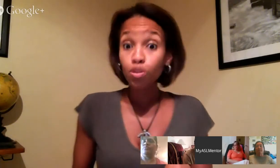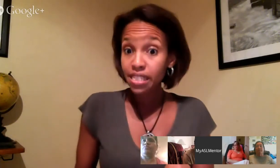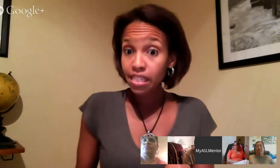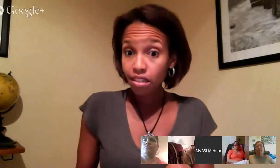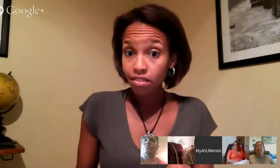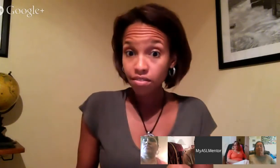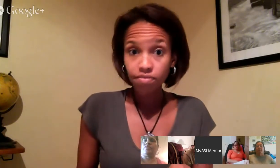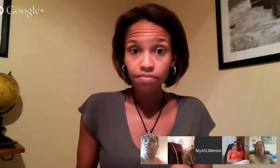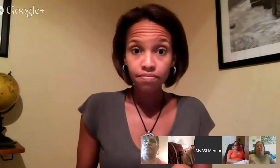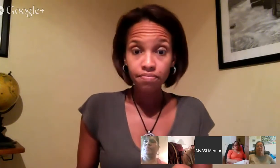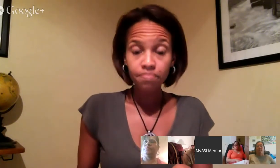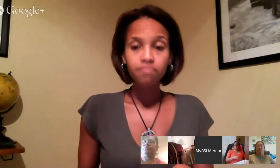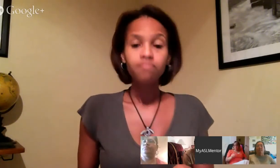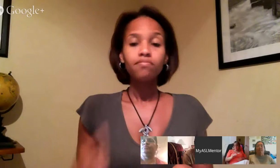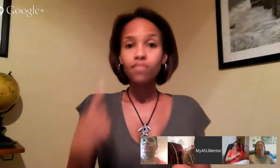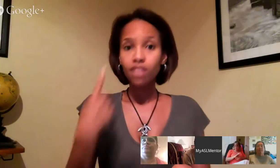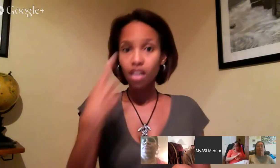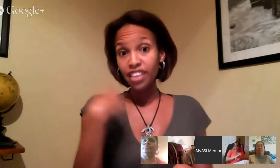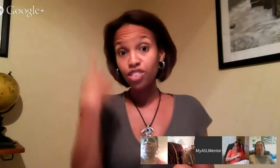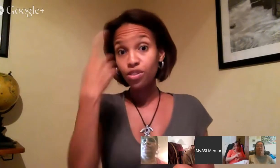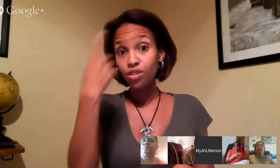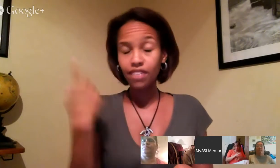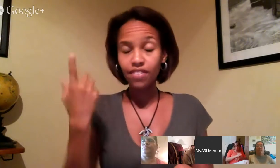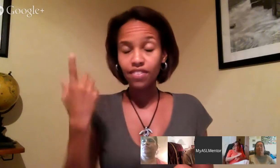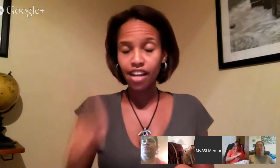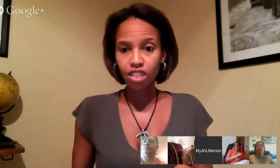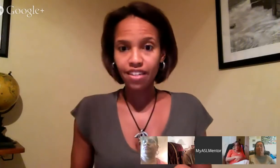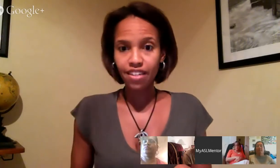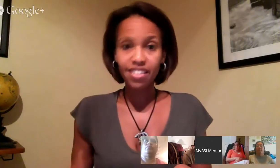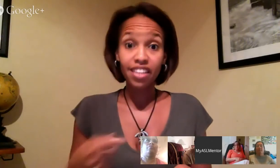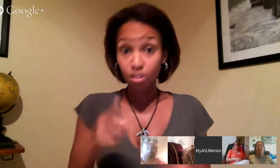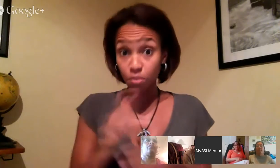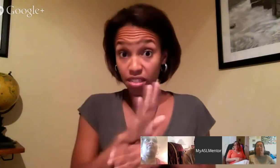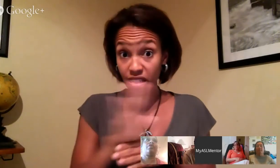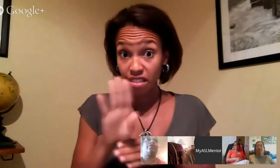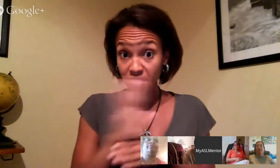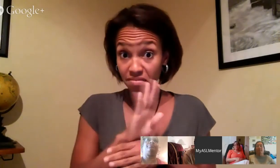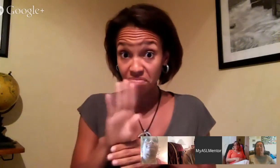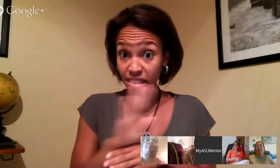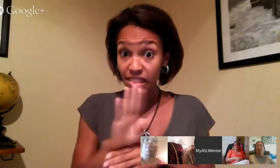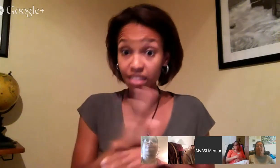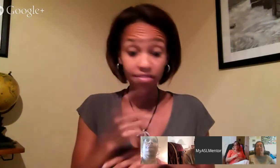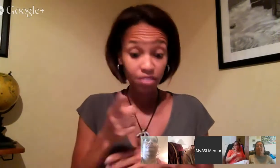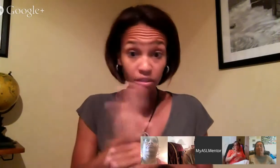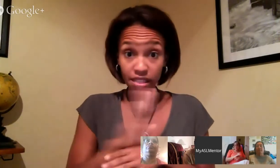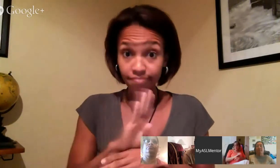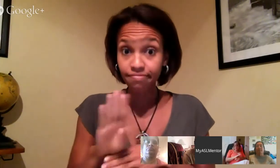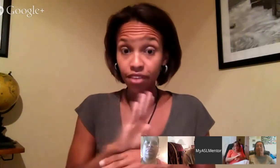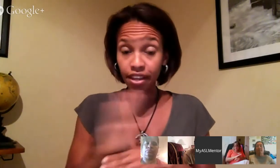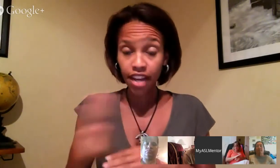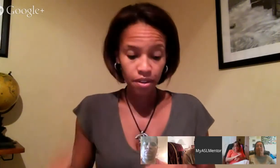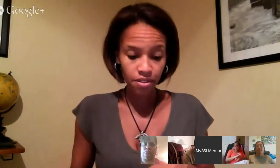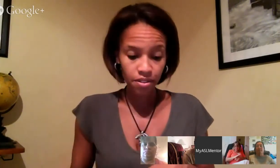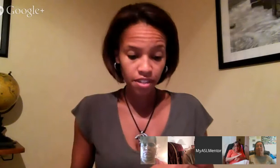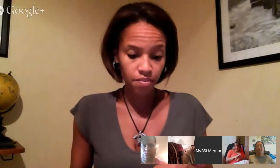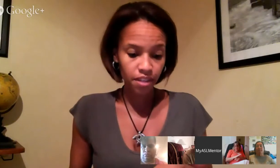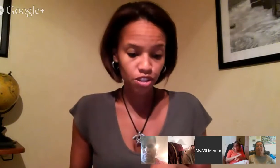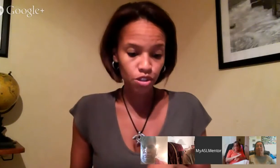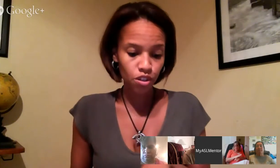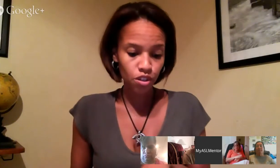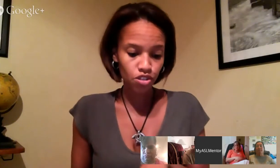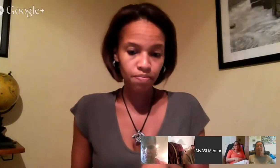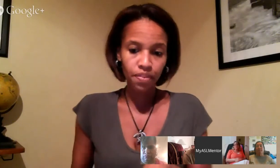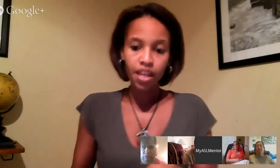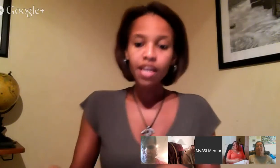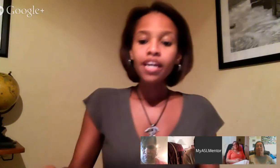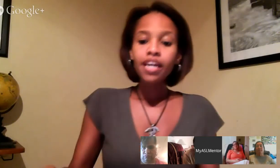you busy? I do it even naturally, even as I say it. You busy? Busy? You busy? Okay, eyebrows up, yes, no